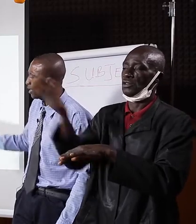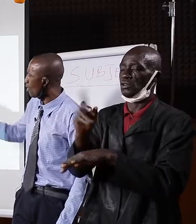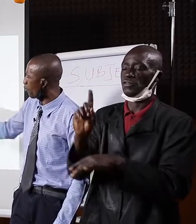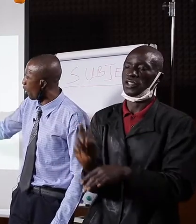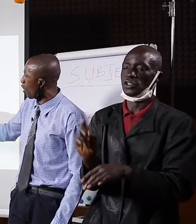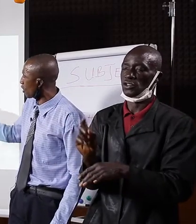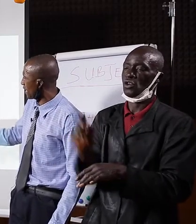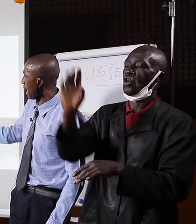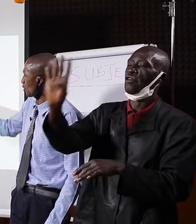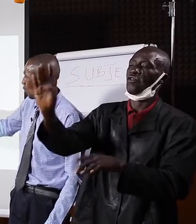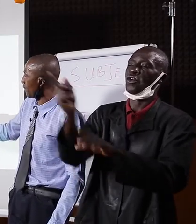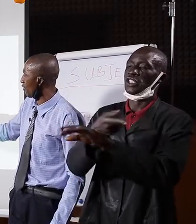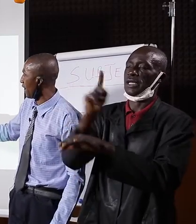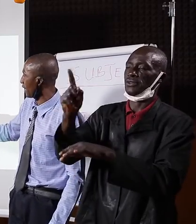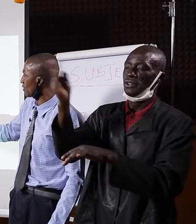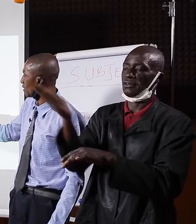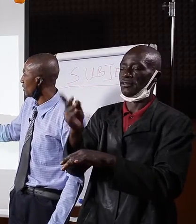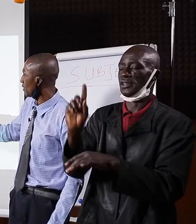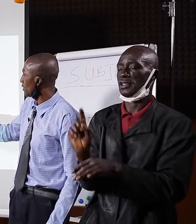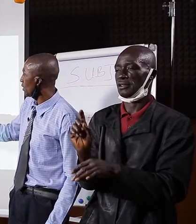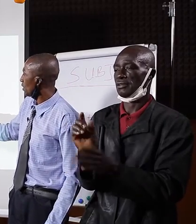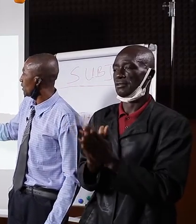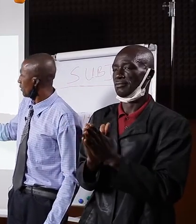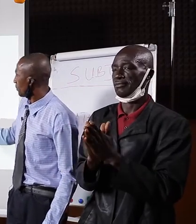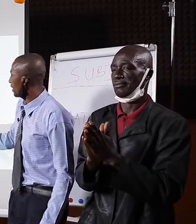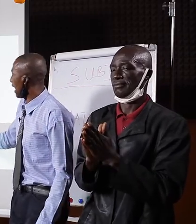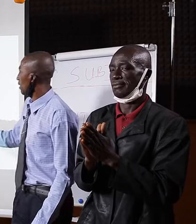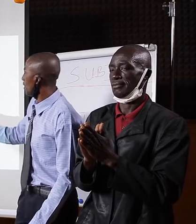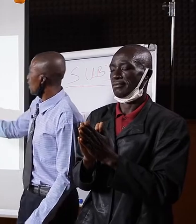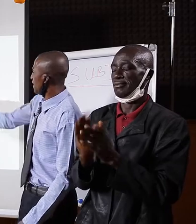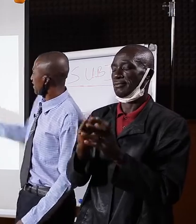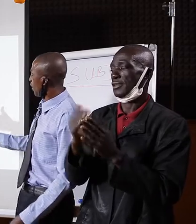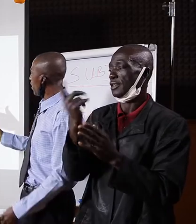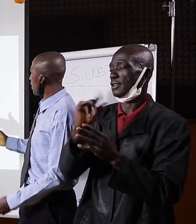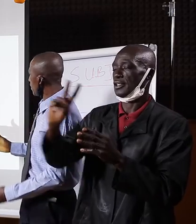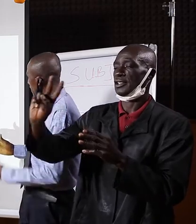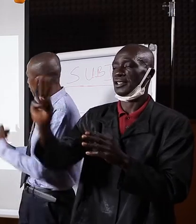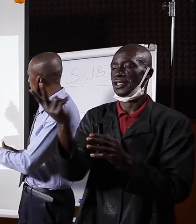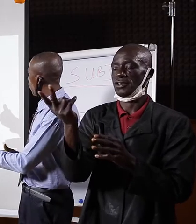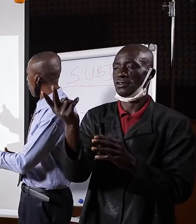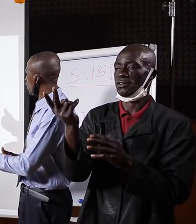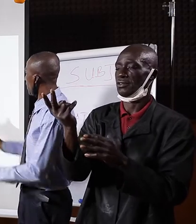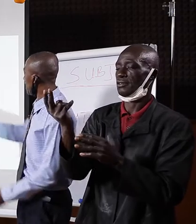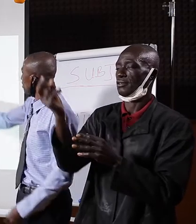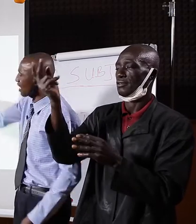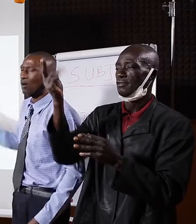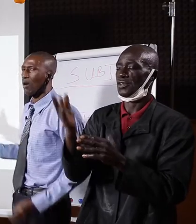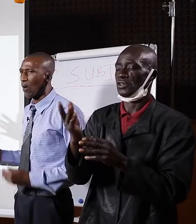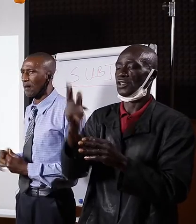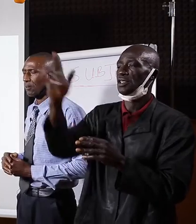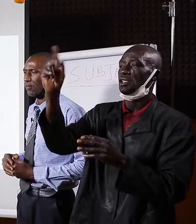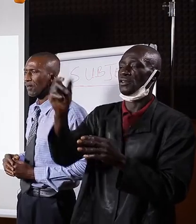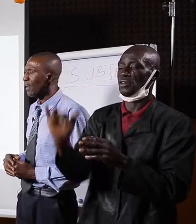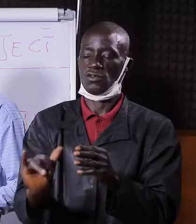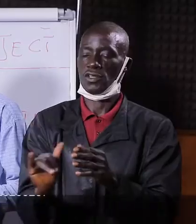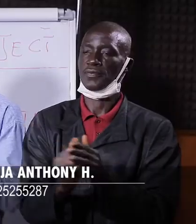x. 4 times 1 over x. Then, the second fraction is 3 over